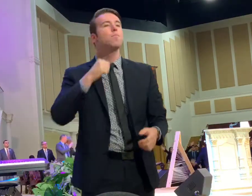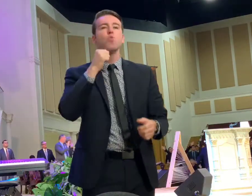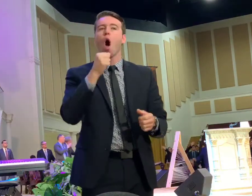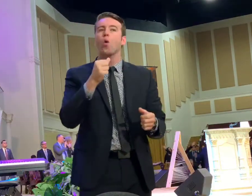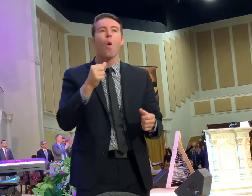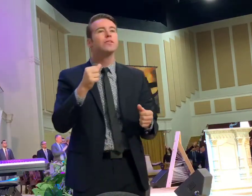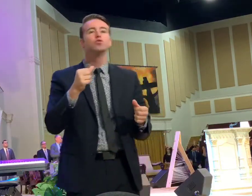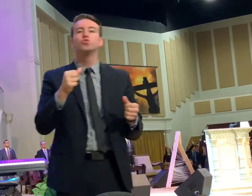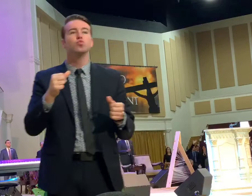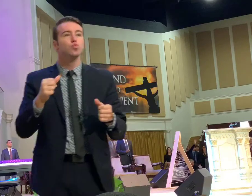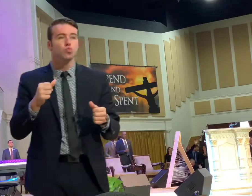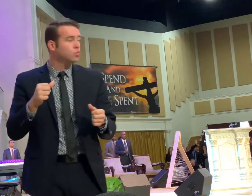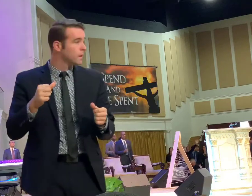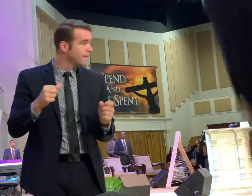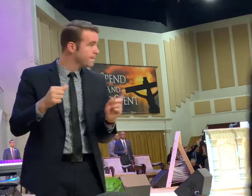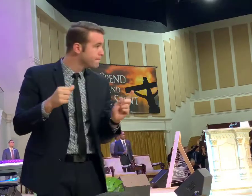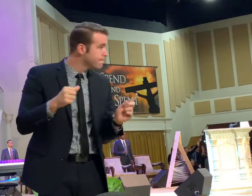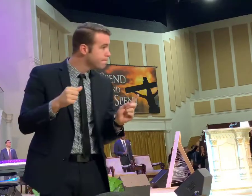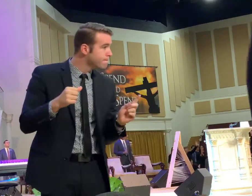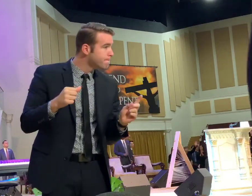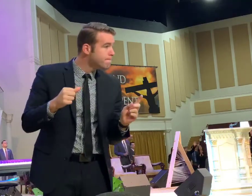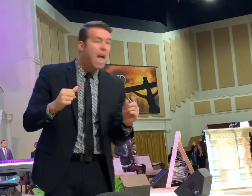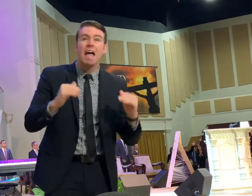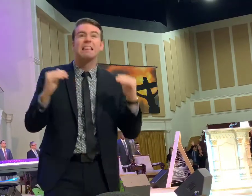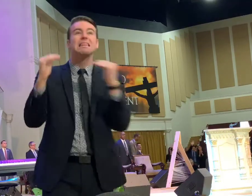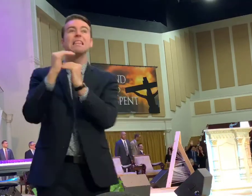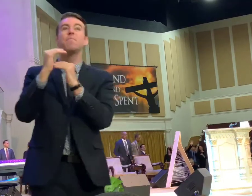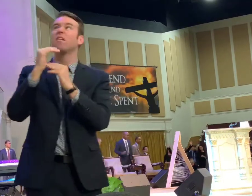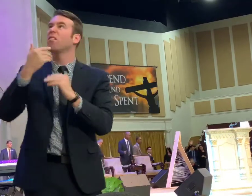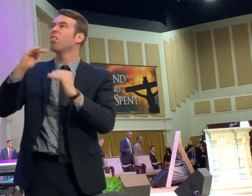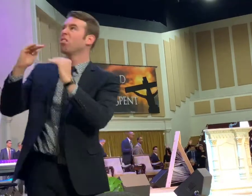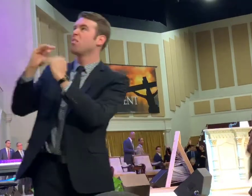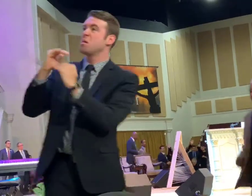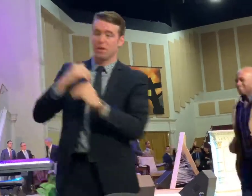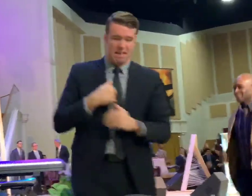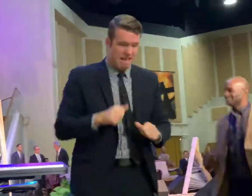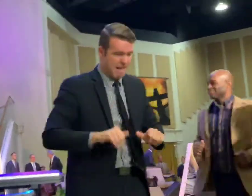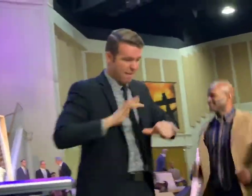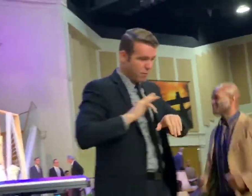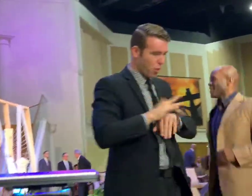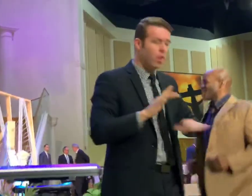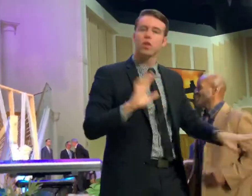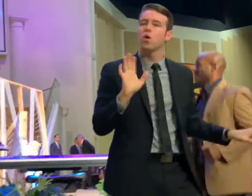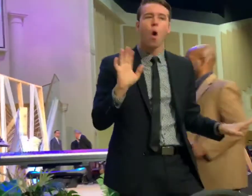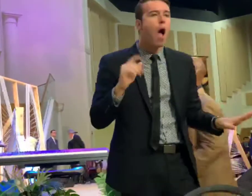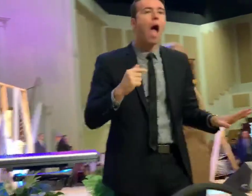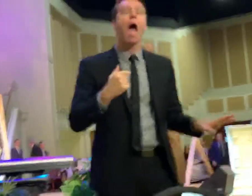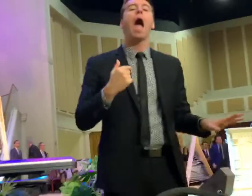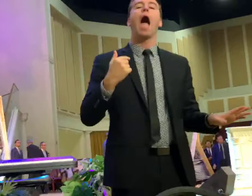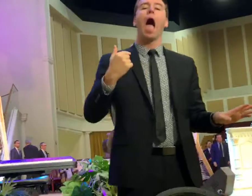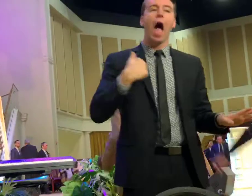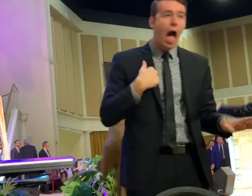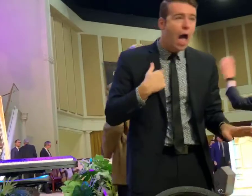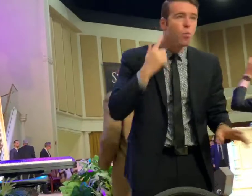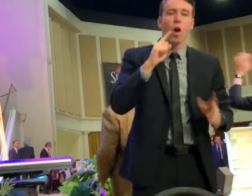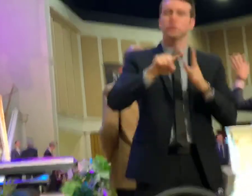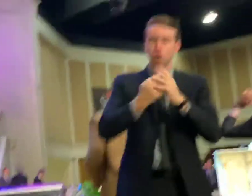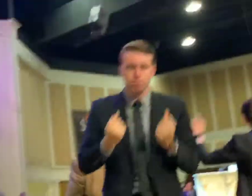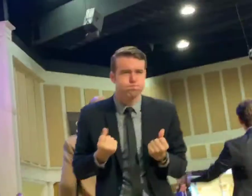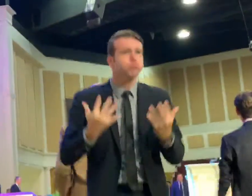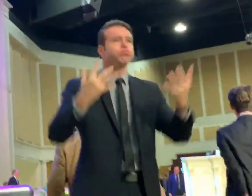be weak. And I'm not going to let it be half-hearted. But I'm going to set it ablaze.